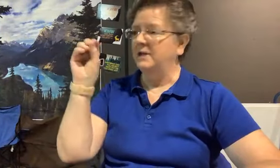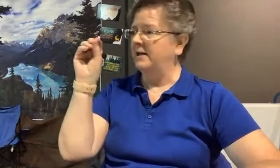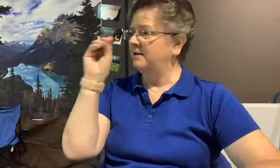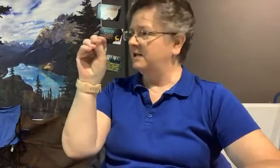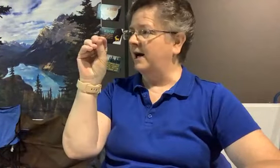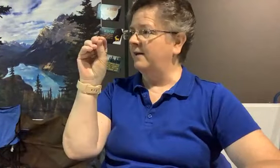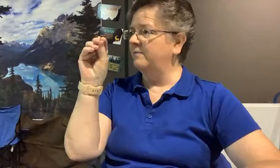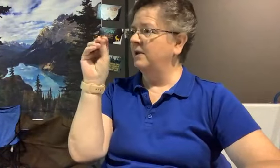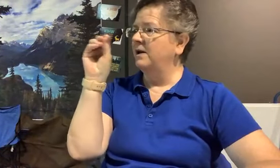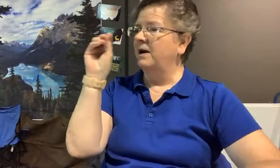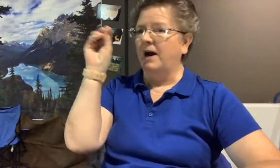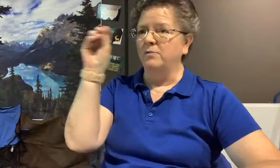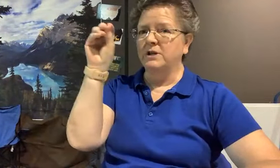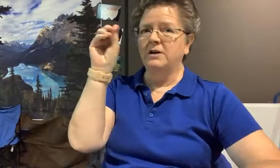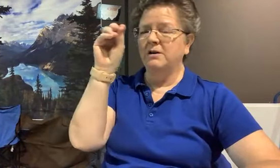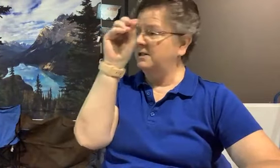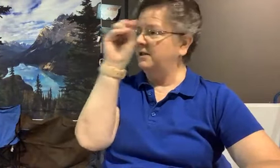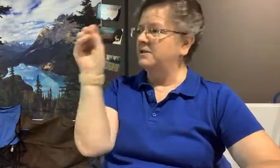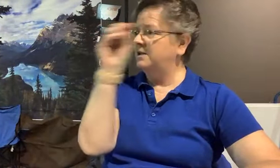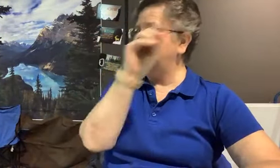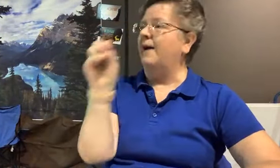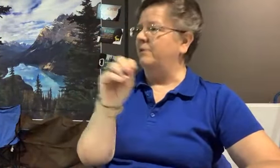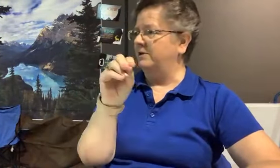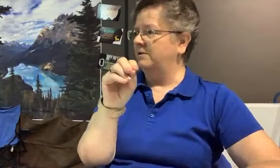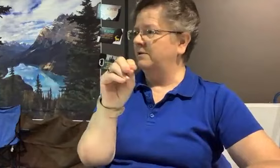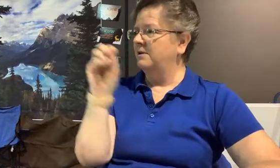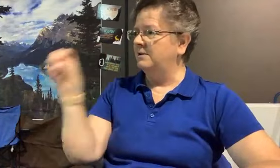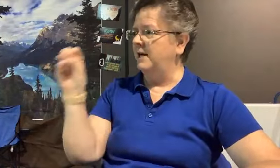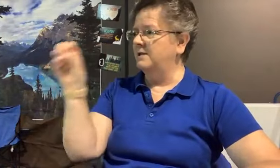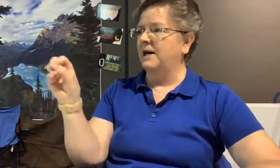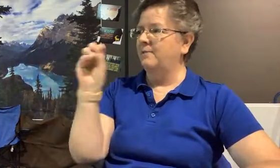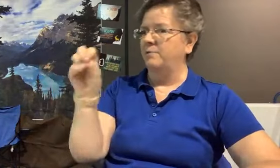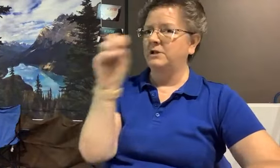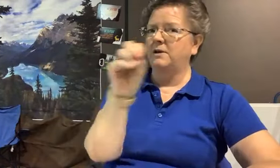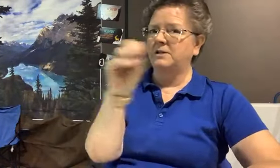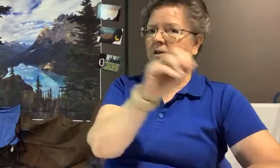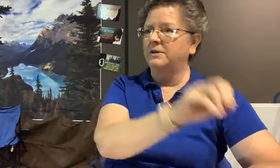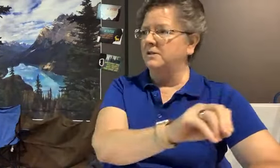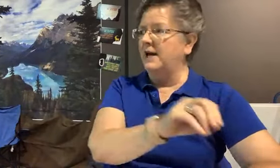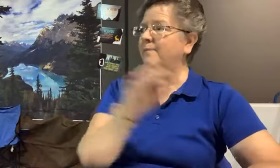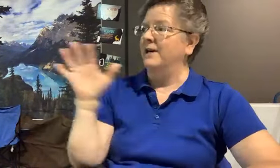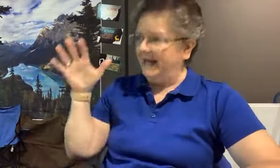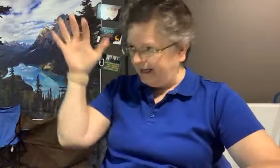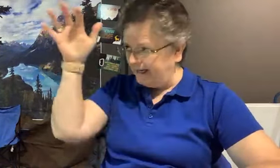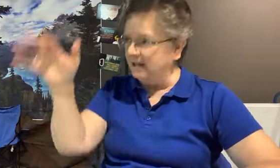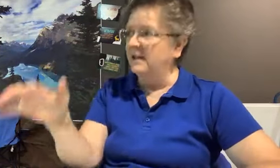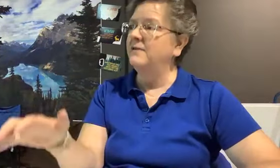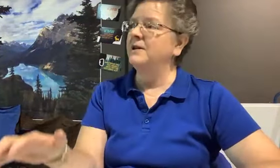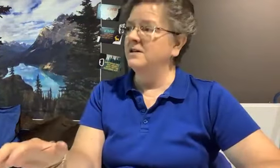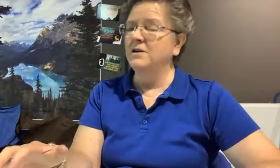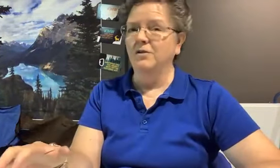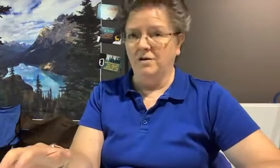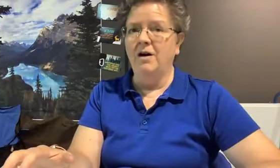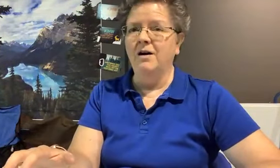Date, time, I was here, I did this, this happened. Date, time, I was here, I did this, this happened. He's giving us a log,